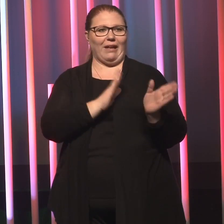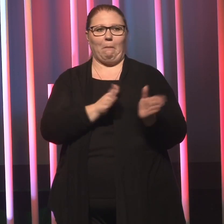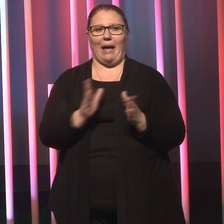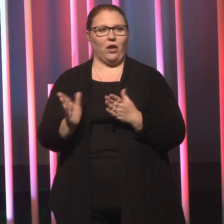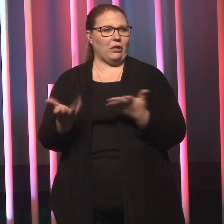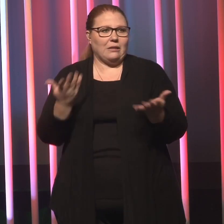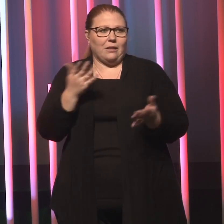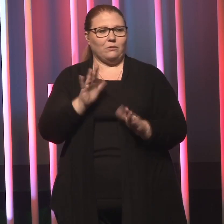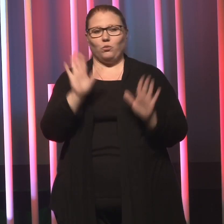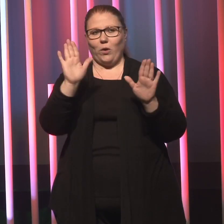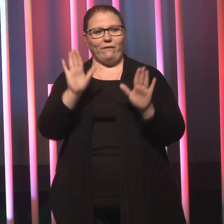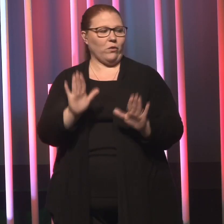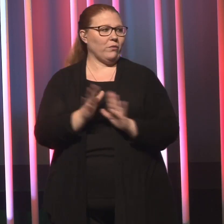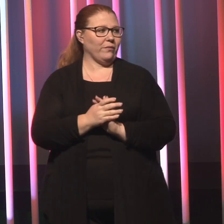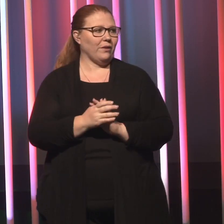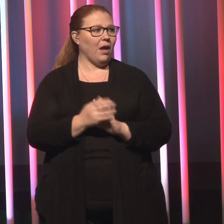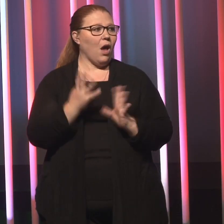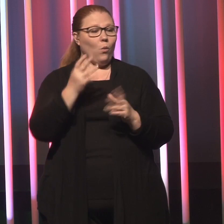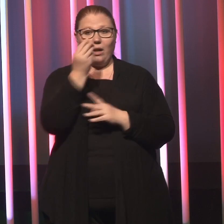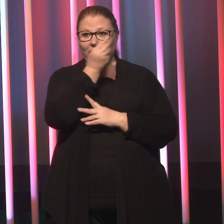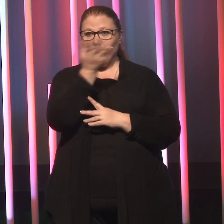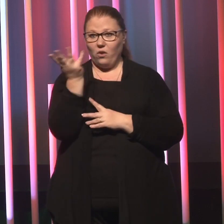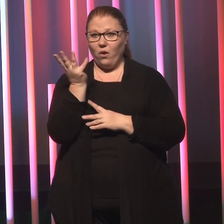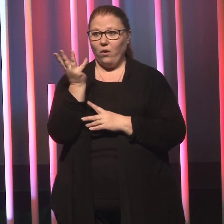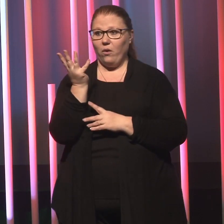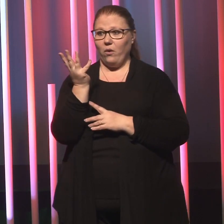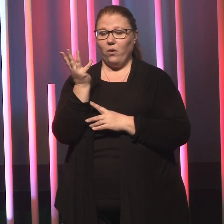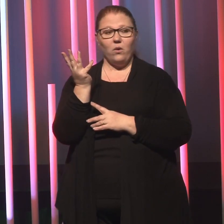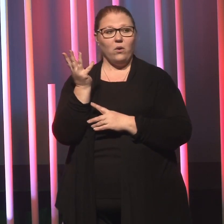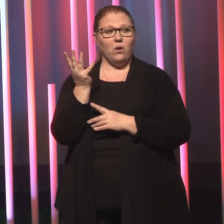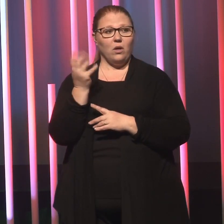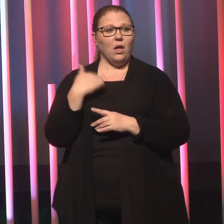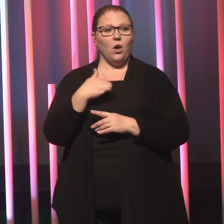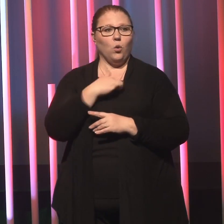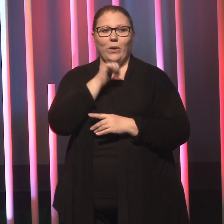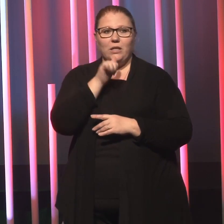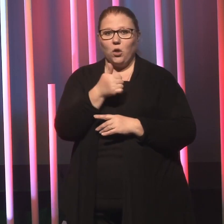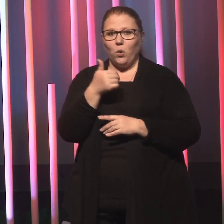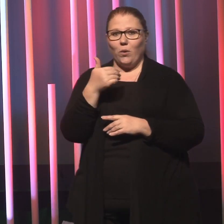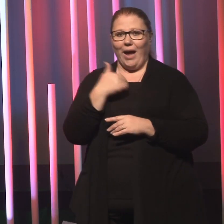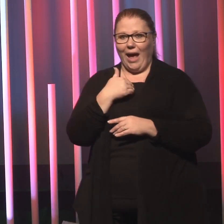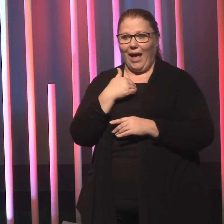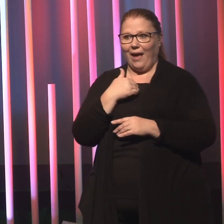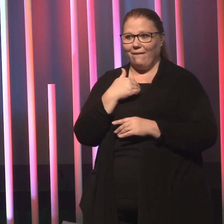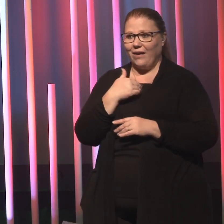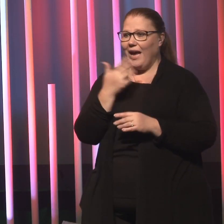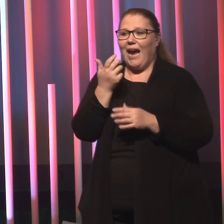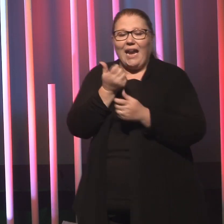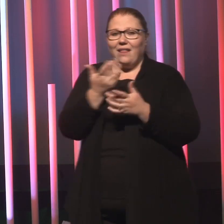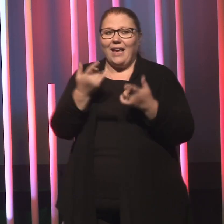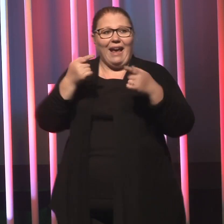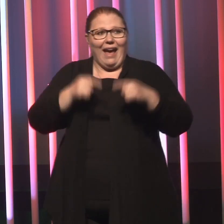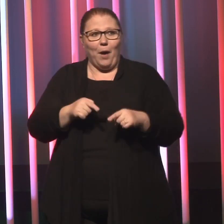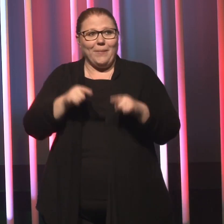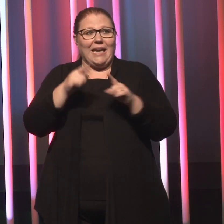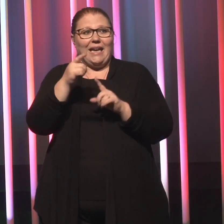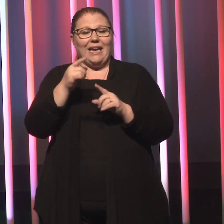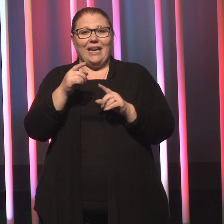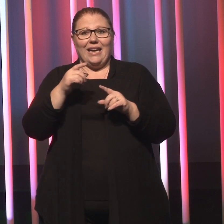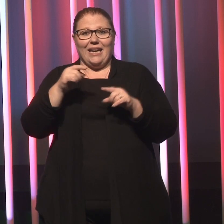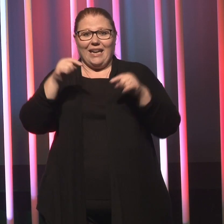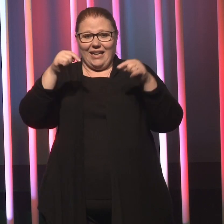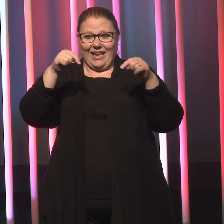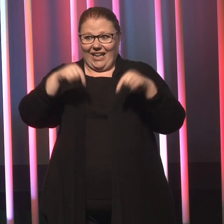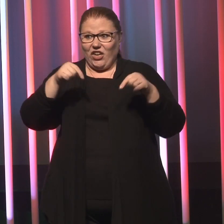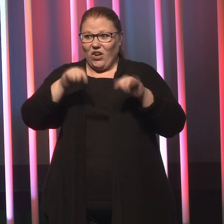I also want to make sure everybody is aware the implications. We don't have in-building, in-person services the next 2